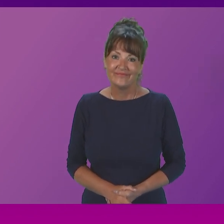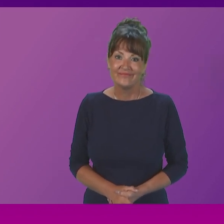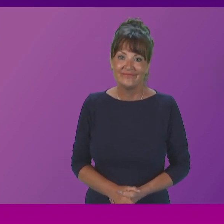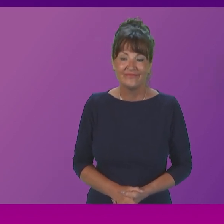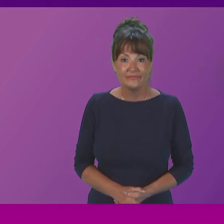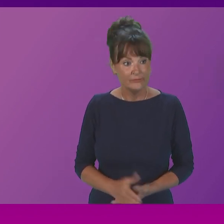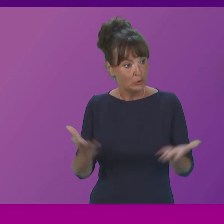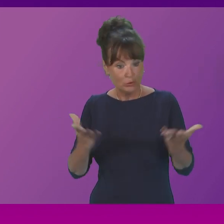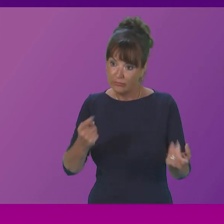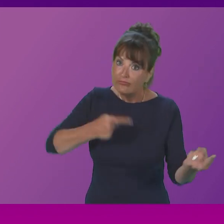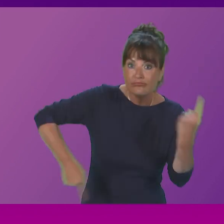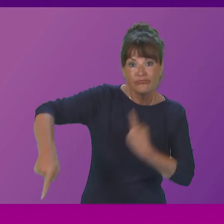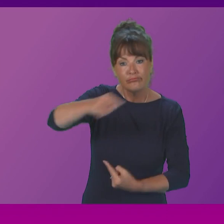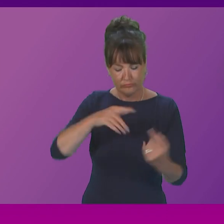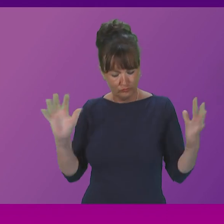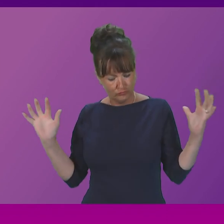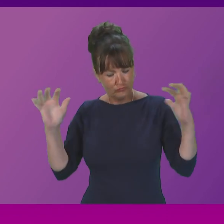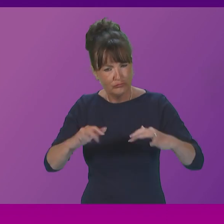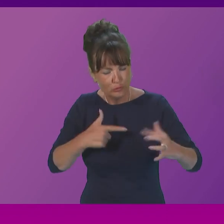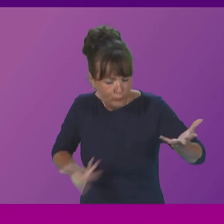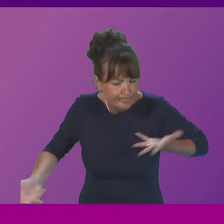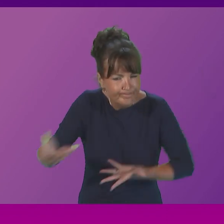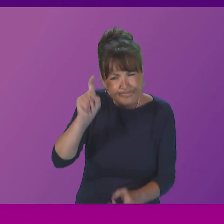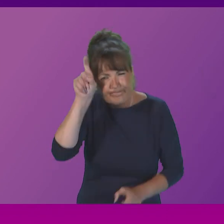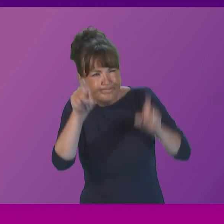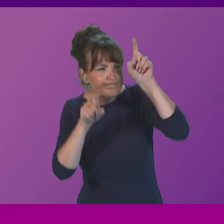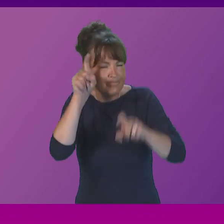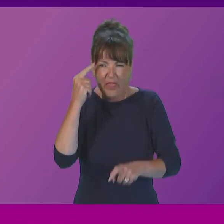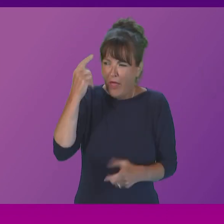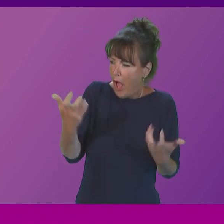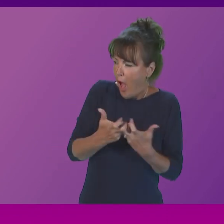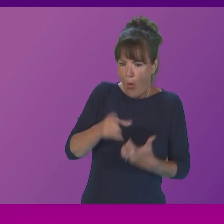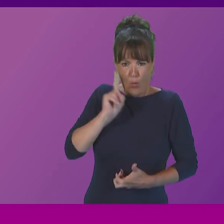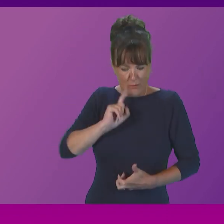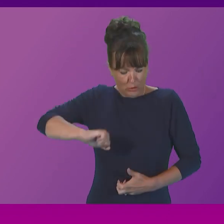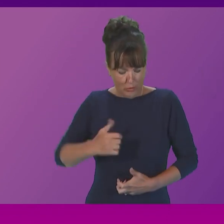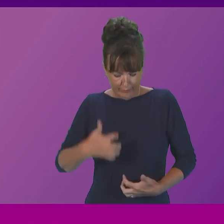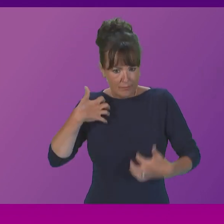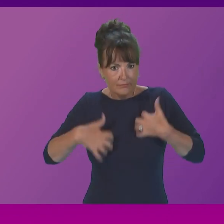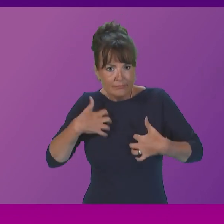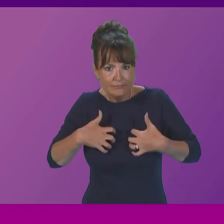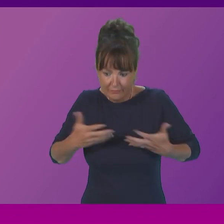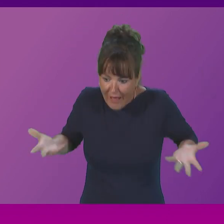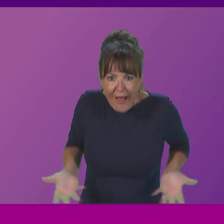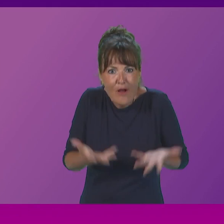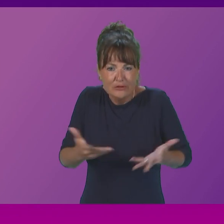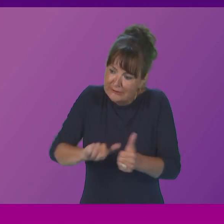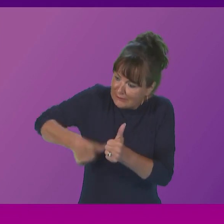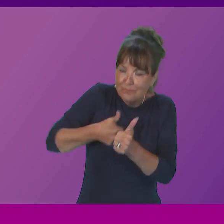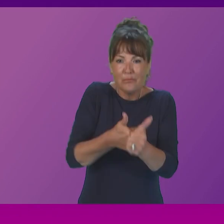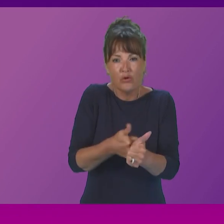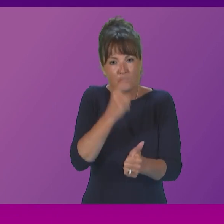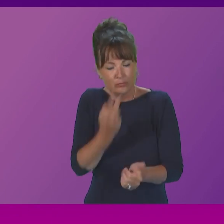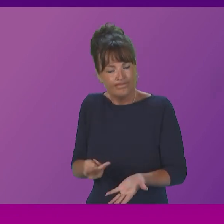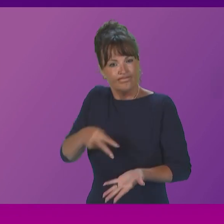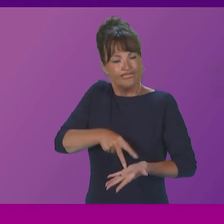Today, we gather to explore how we women in Scotland can be motivated, encouraged and supported to stand